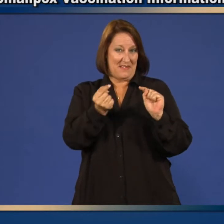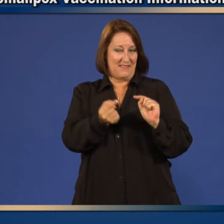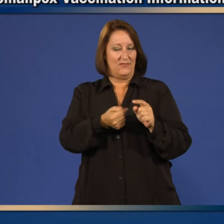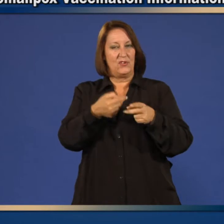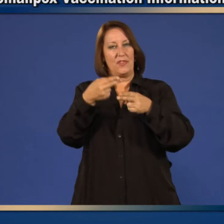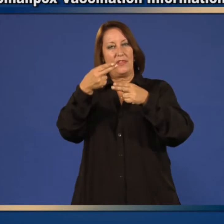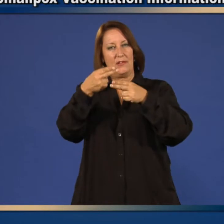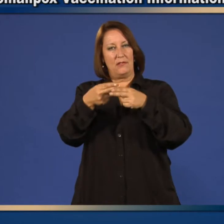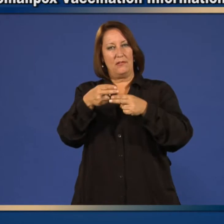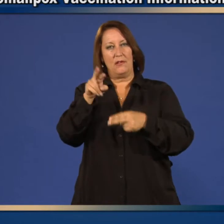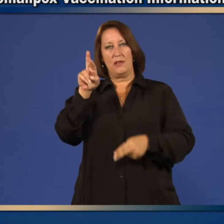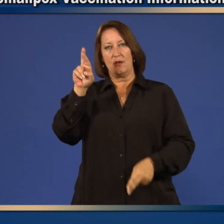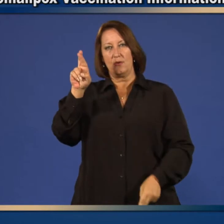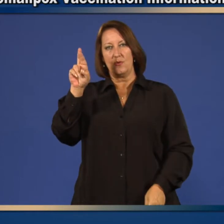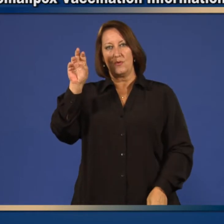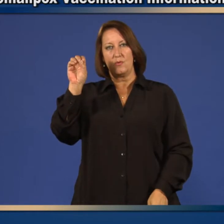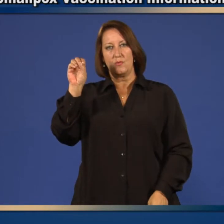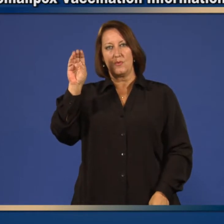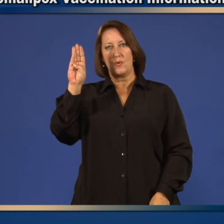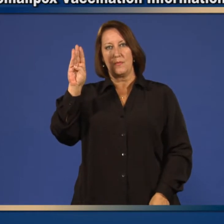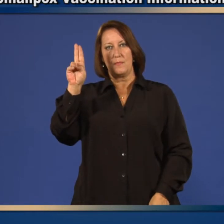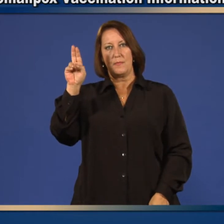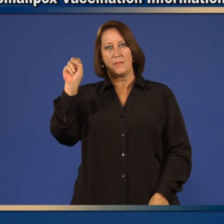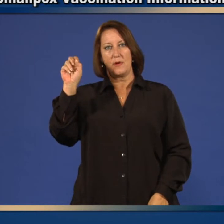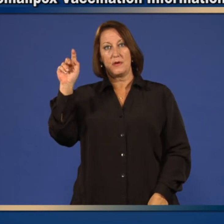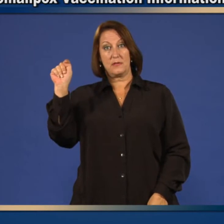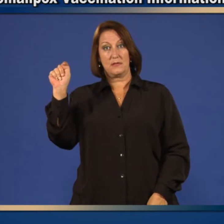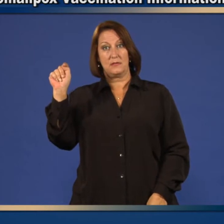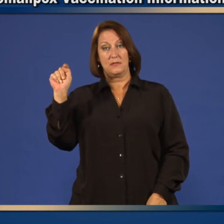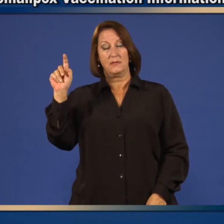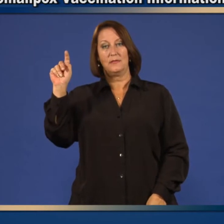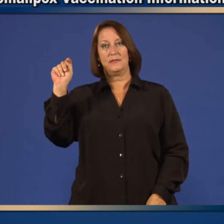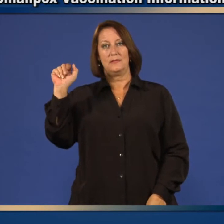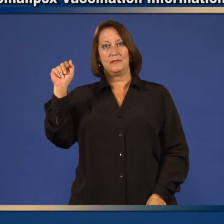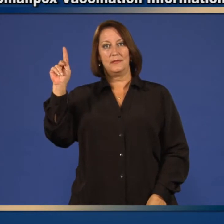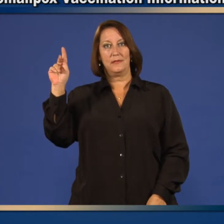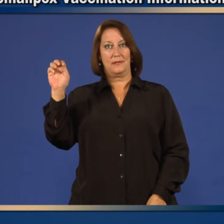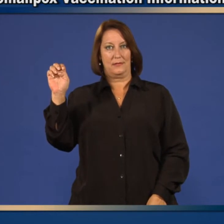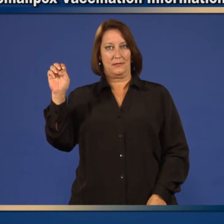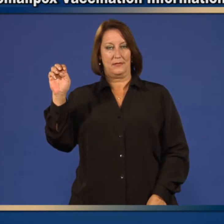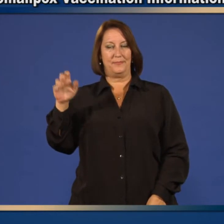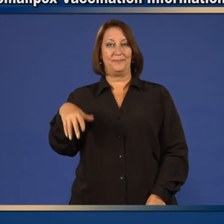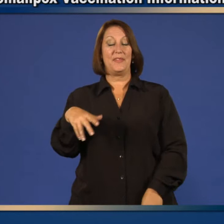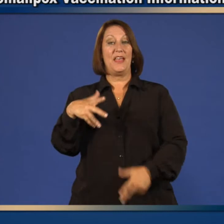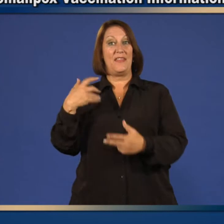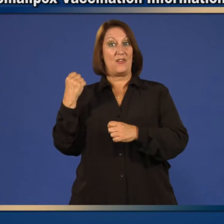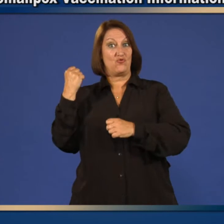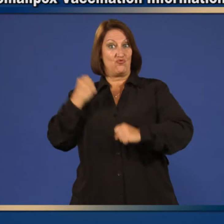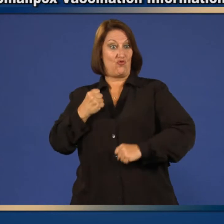large and painful. This is called a robust take.